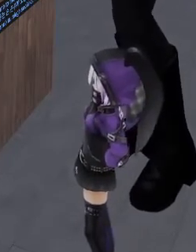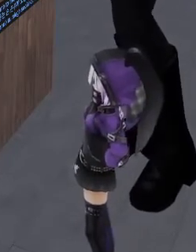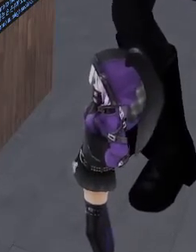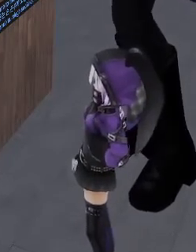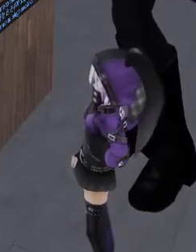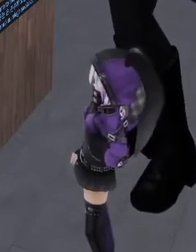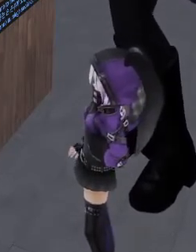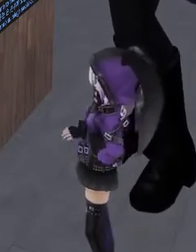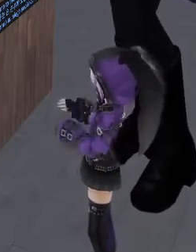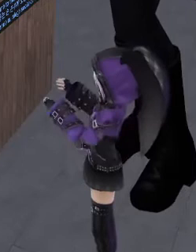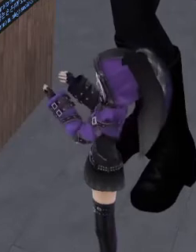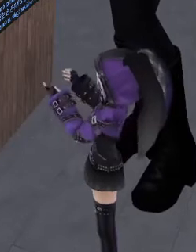party is.